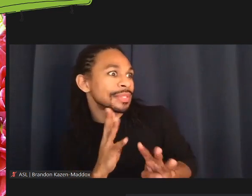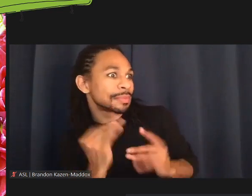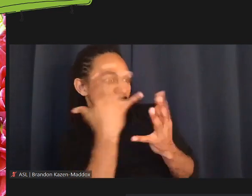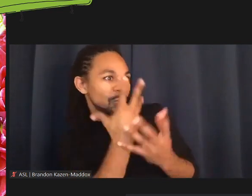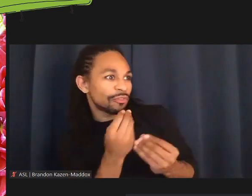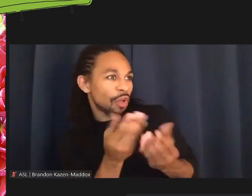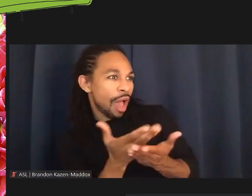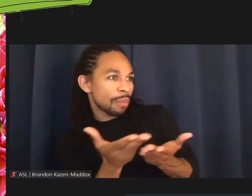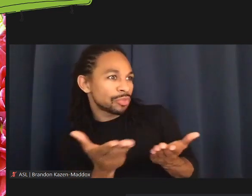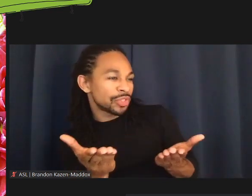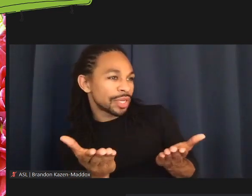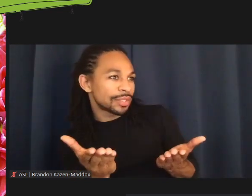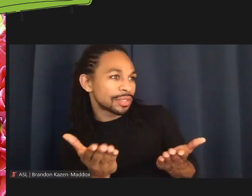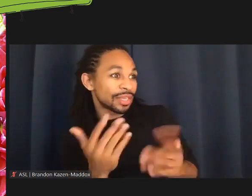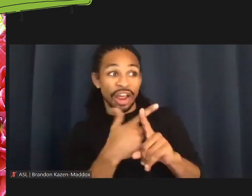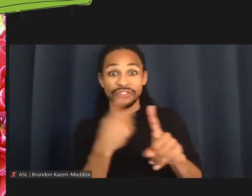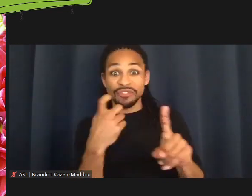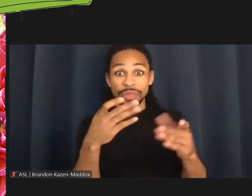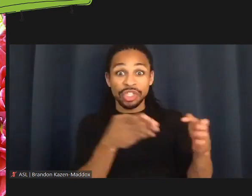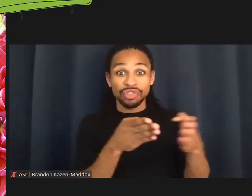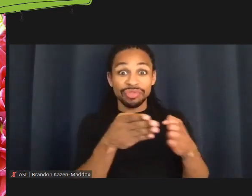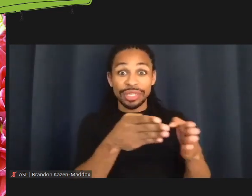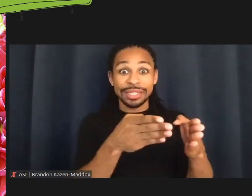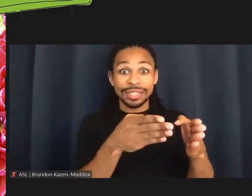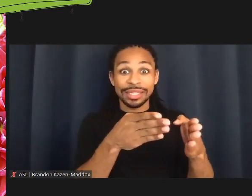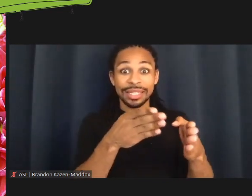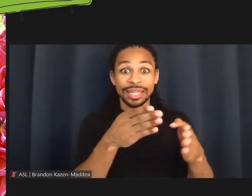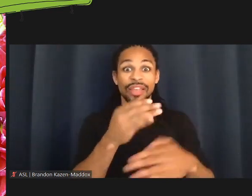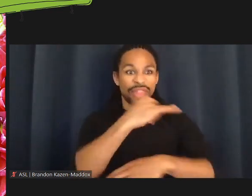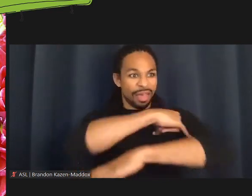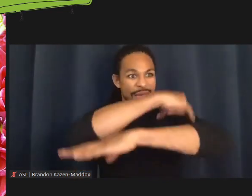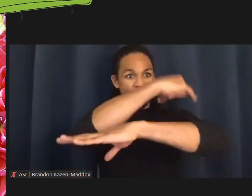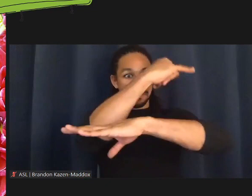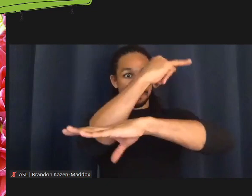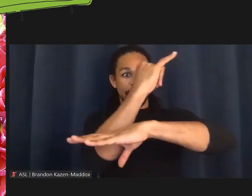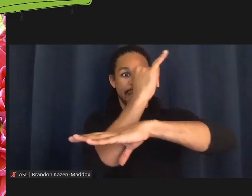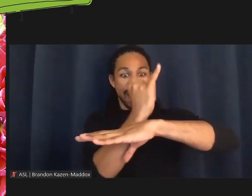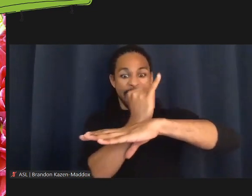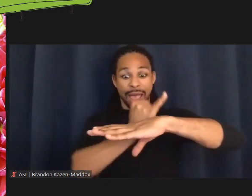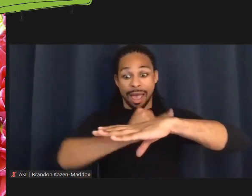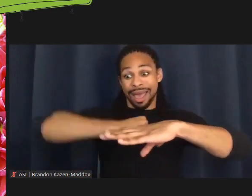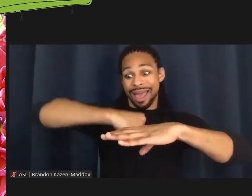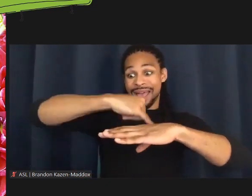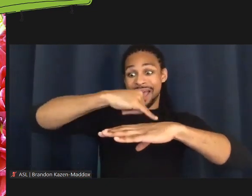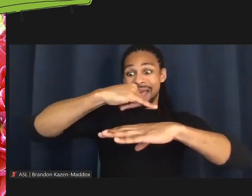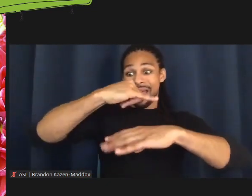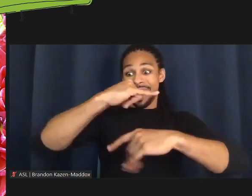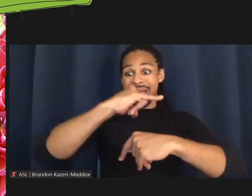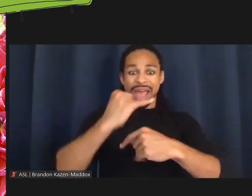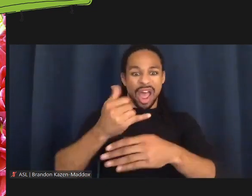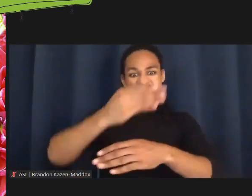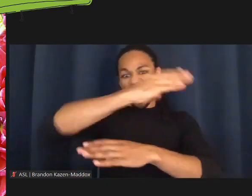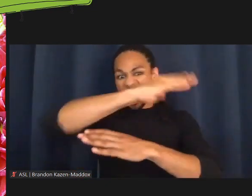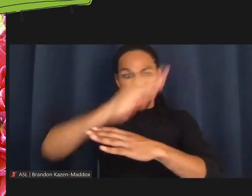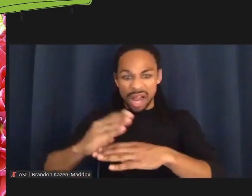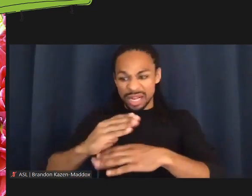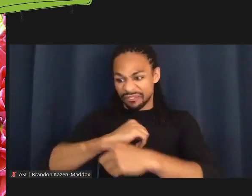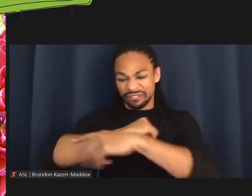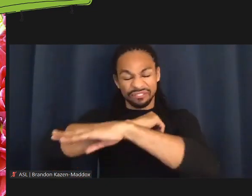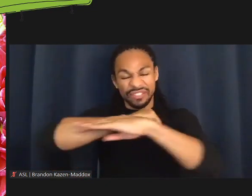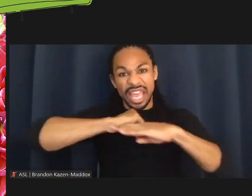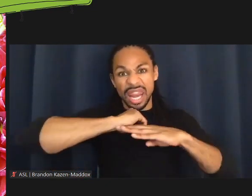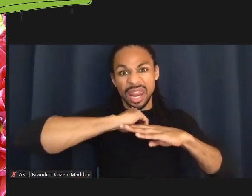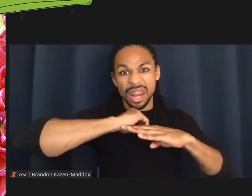From the streets, a humpback's gashed fin laments this justice, its